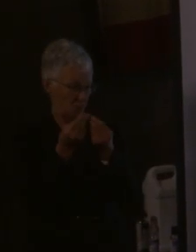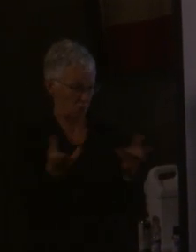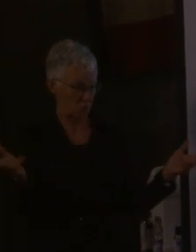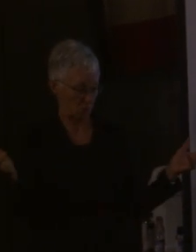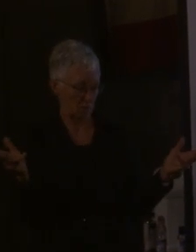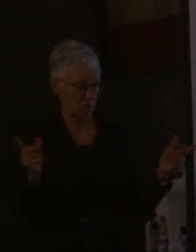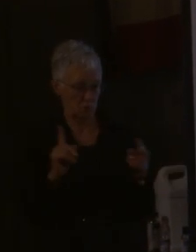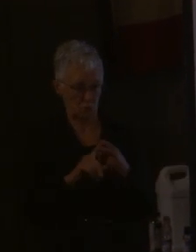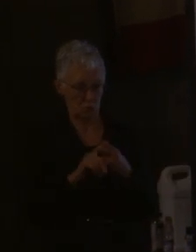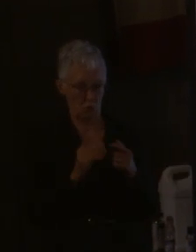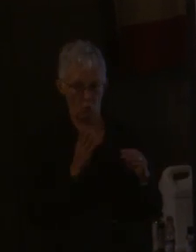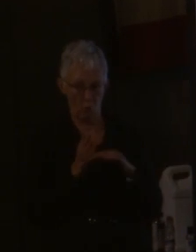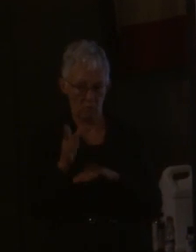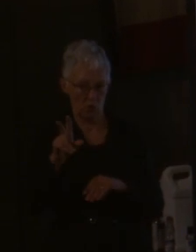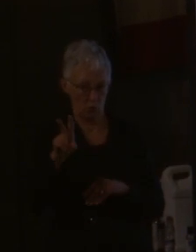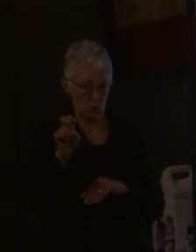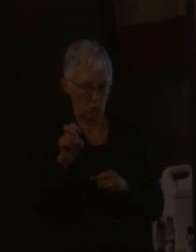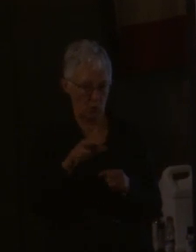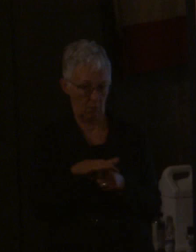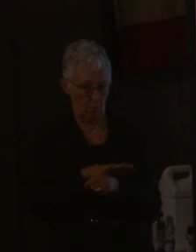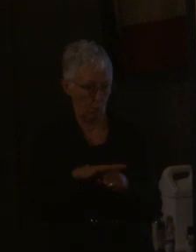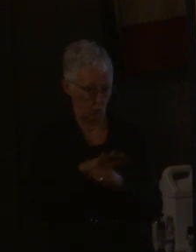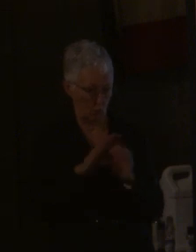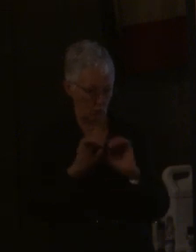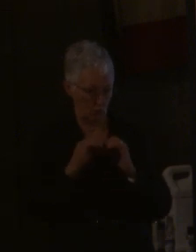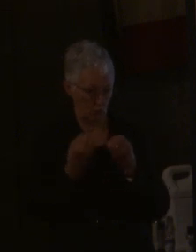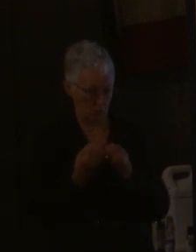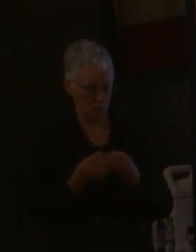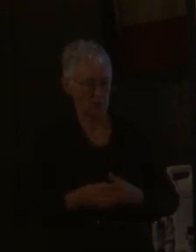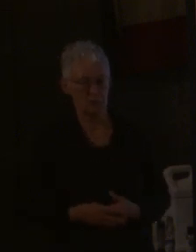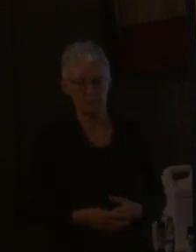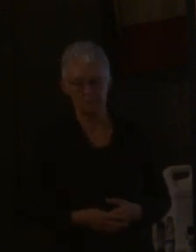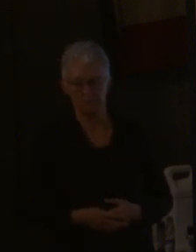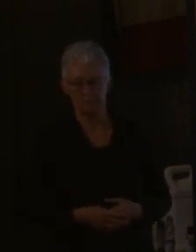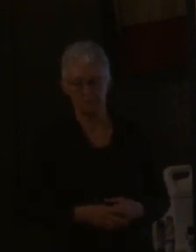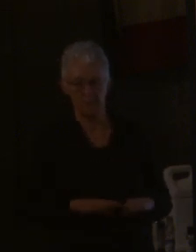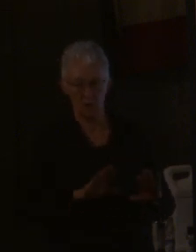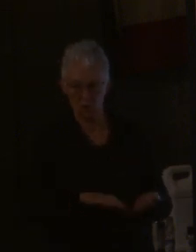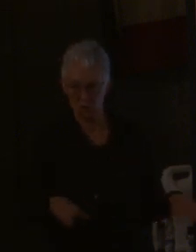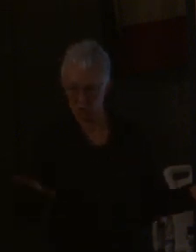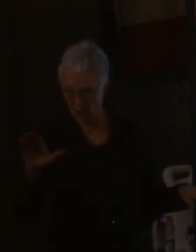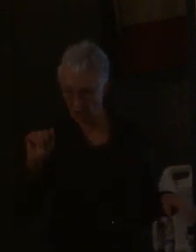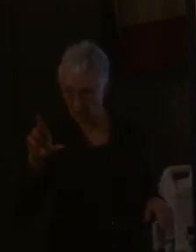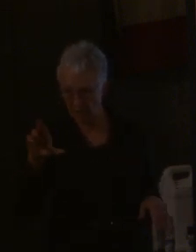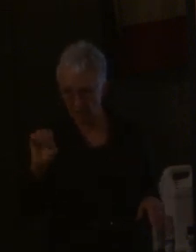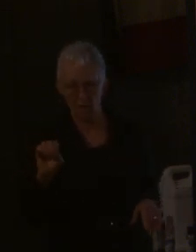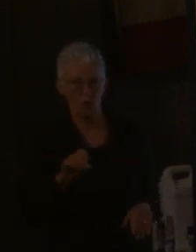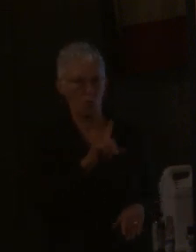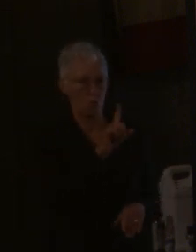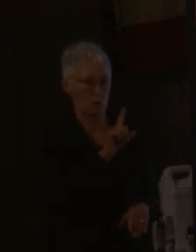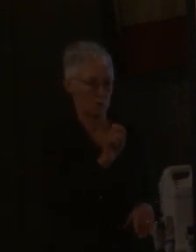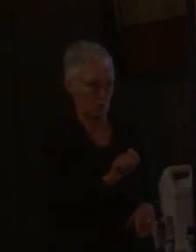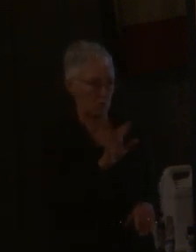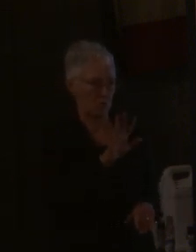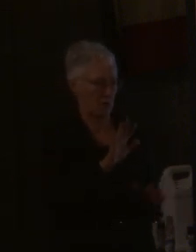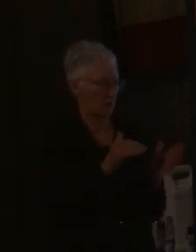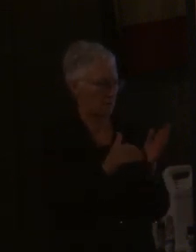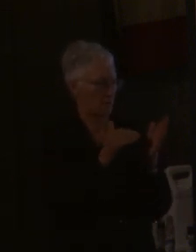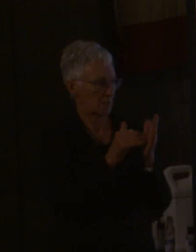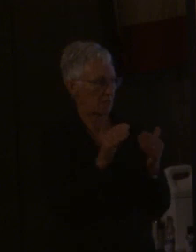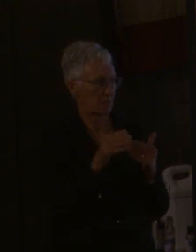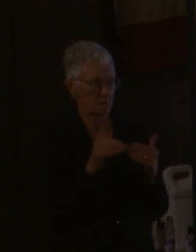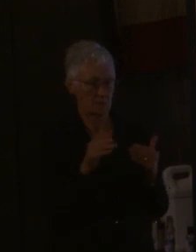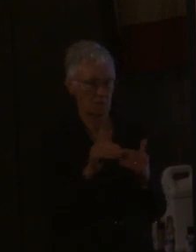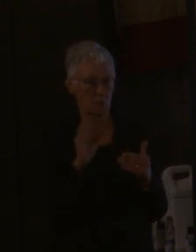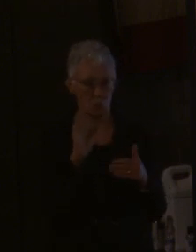local organizations. Number two, child care stabilization grants in the amount of $1.5 million,